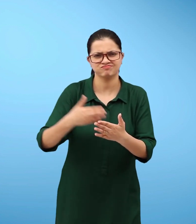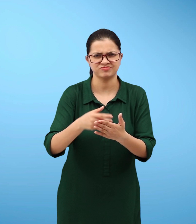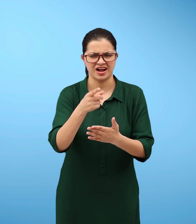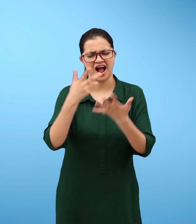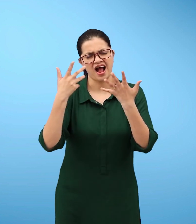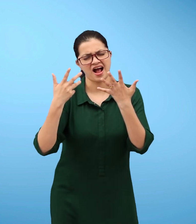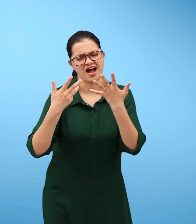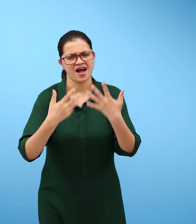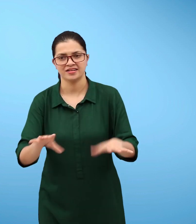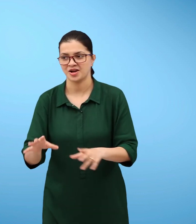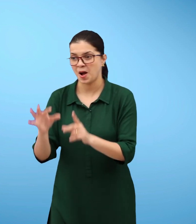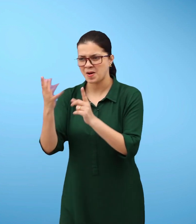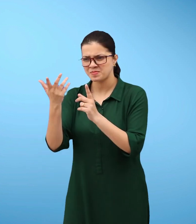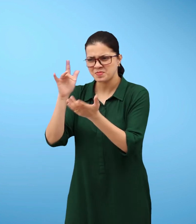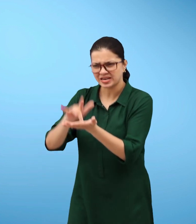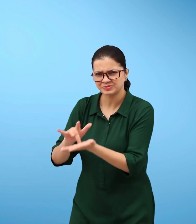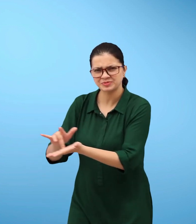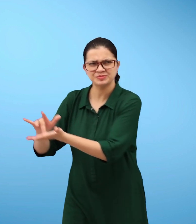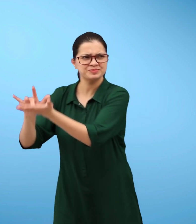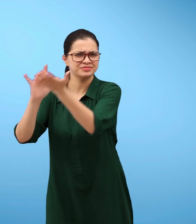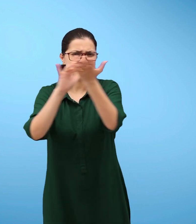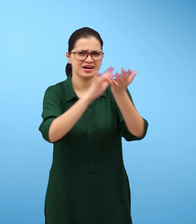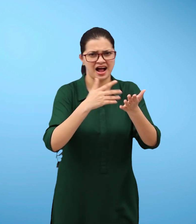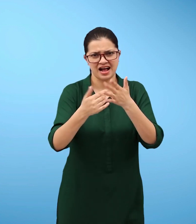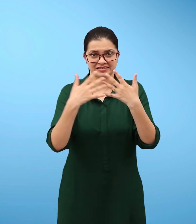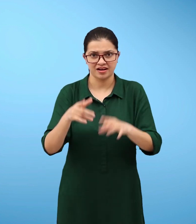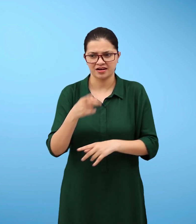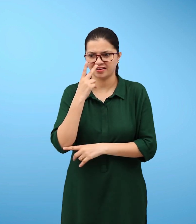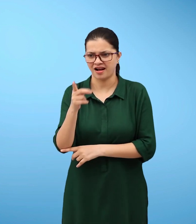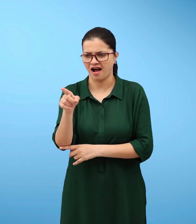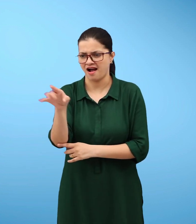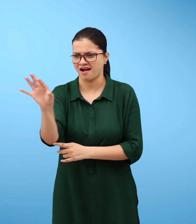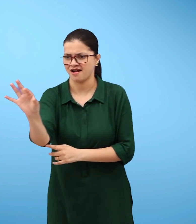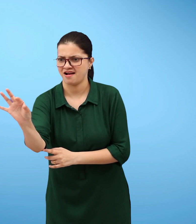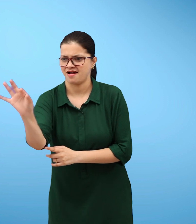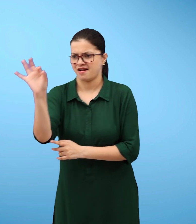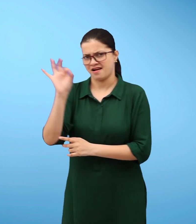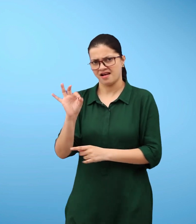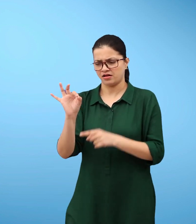of the places described in this chapter, which would you choose and why?